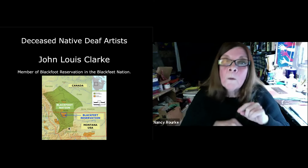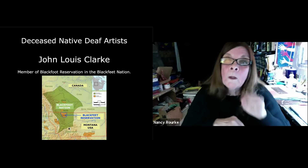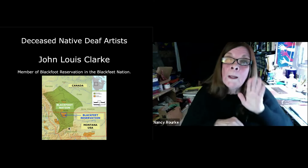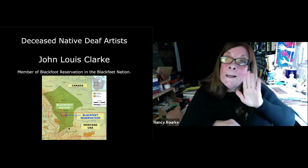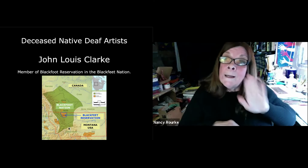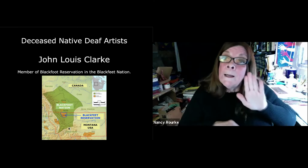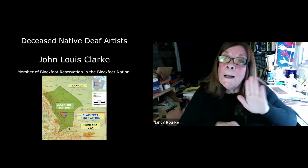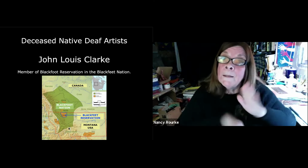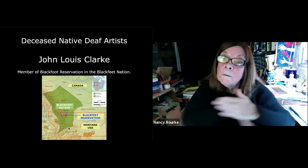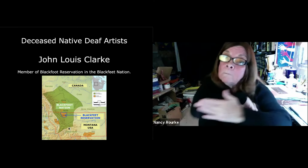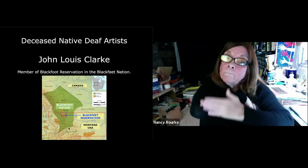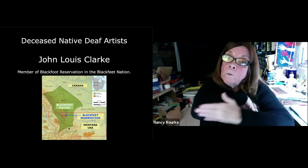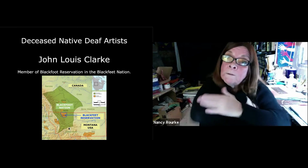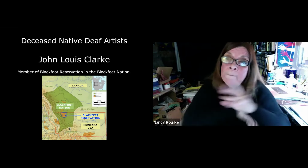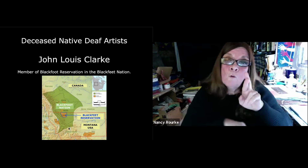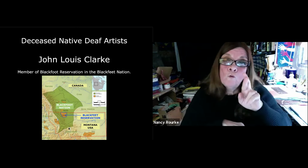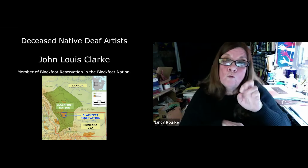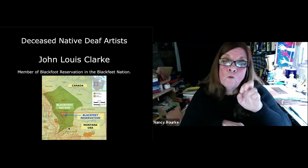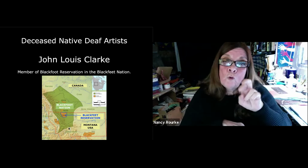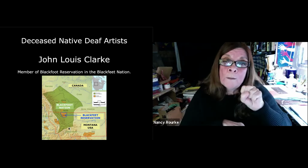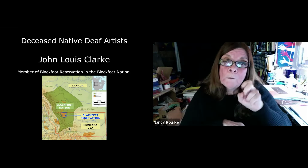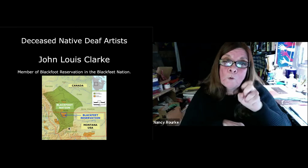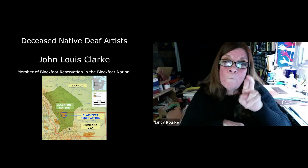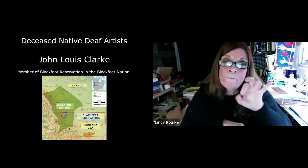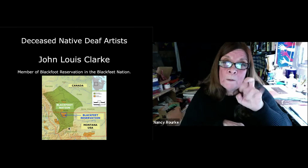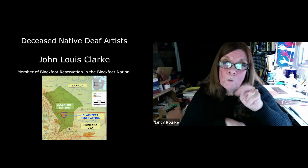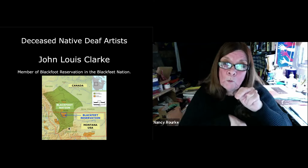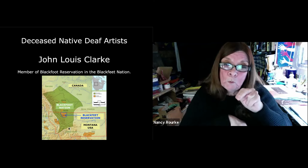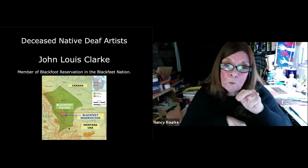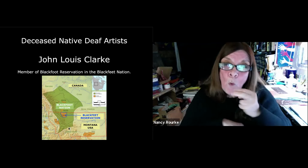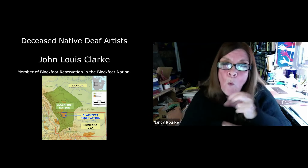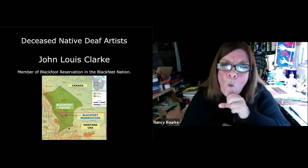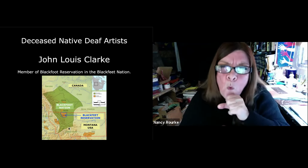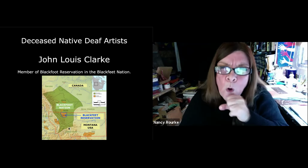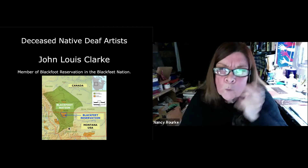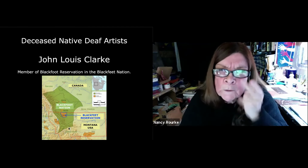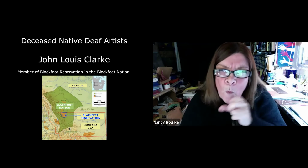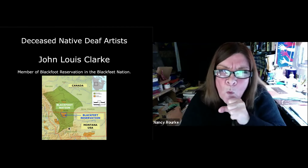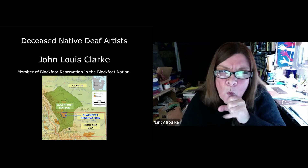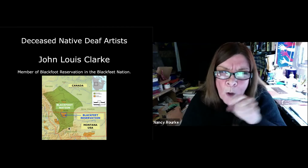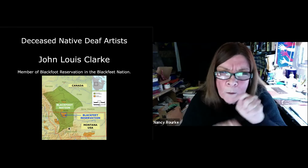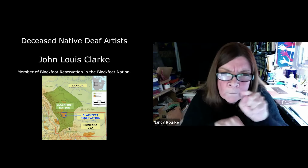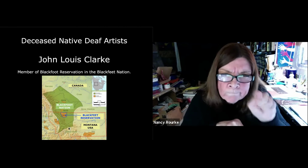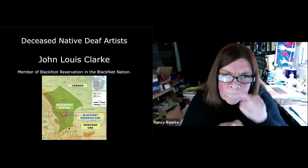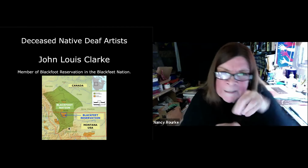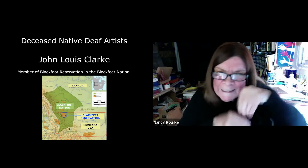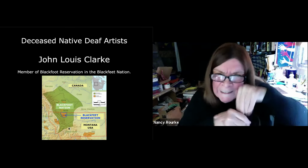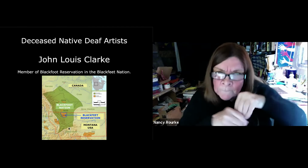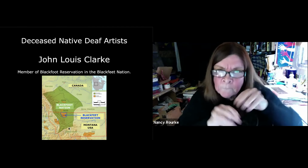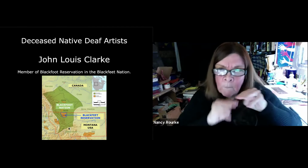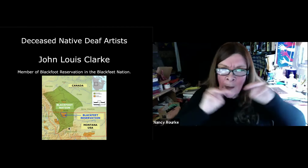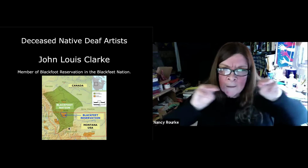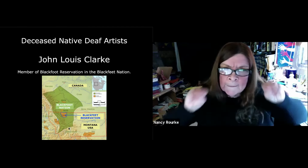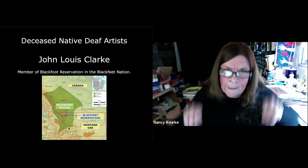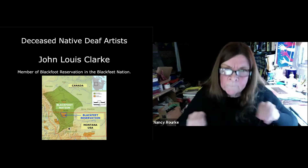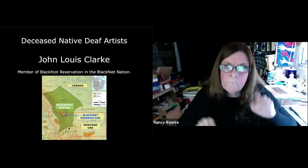map. There's the darker. Green. That is shaded in. And it straddles. Both countries. Now